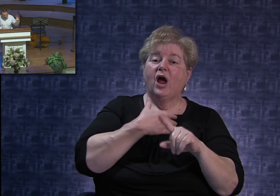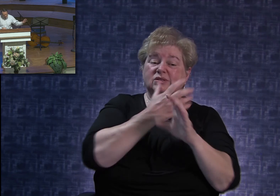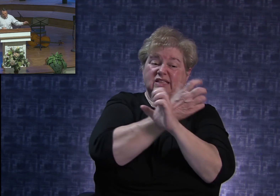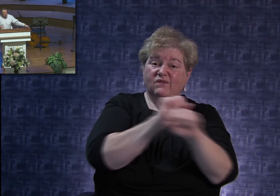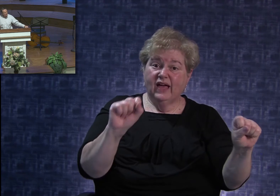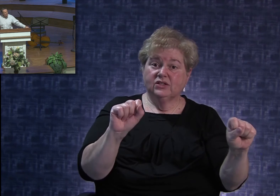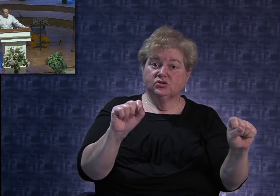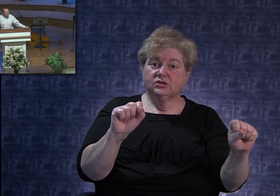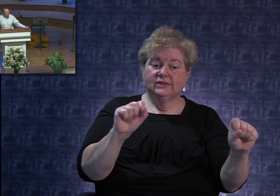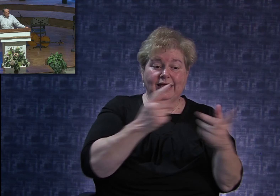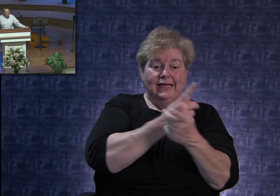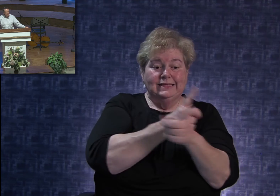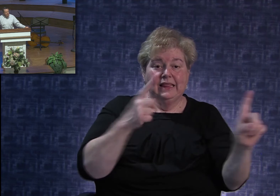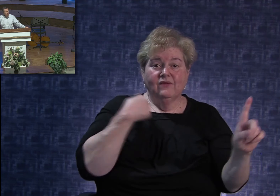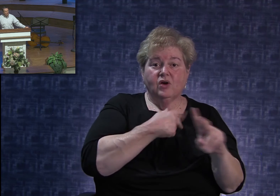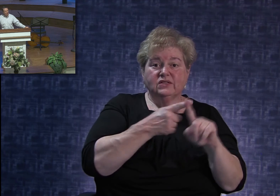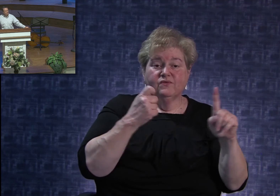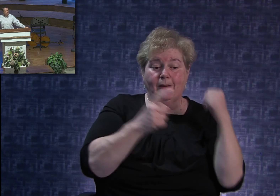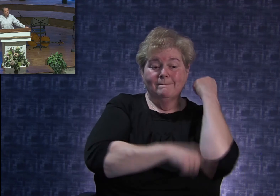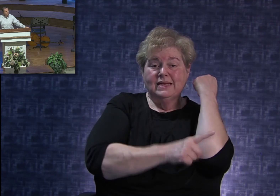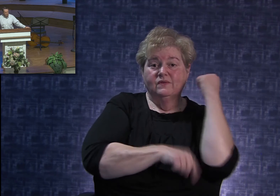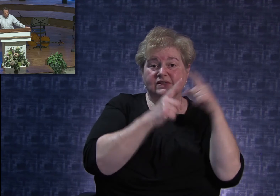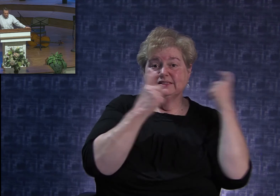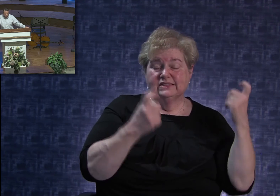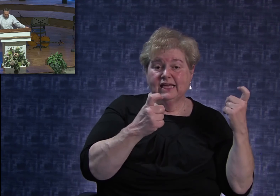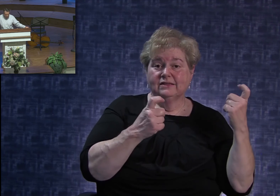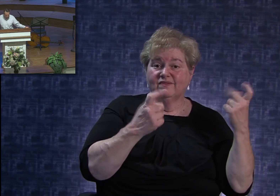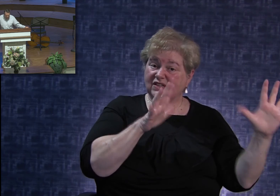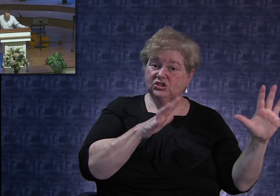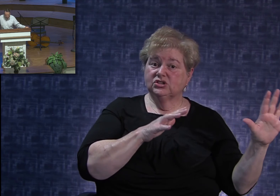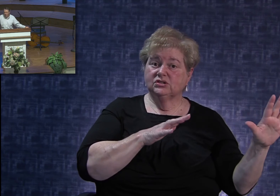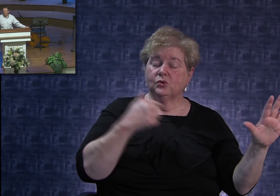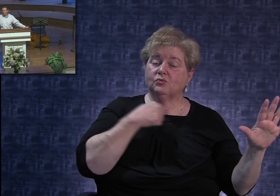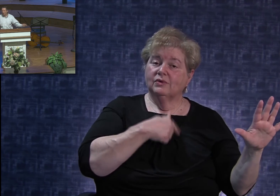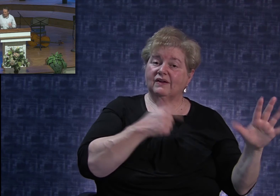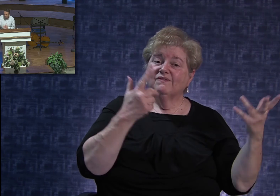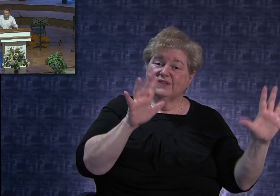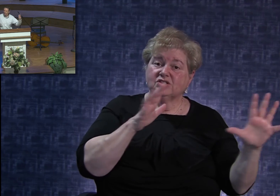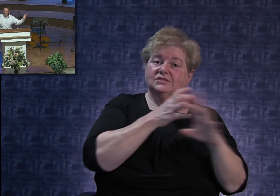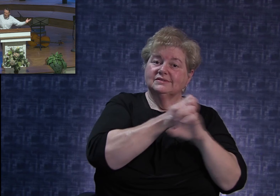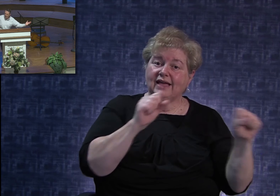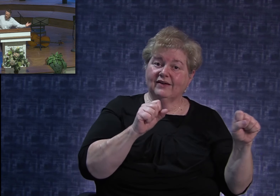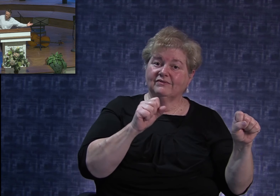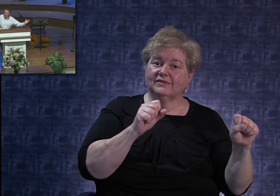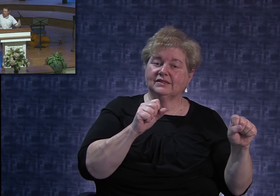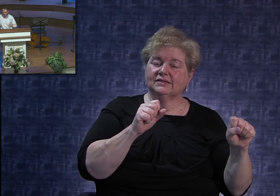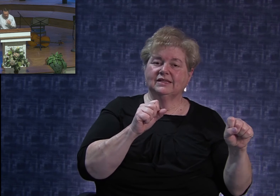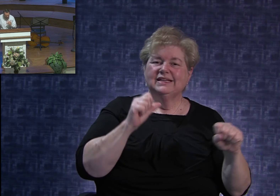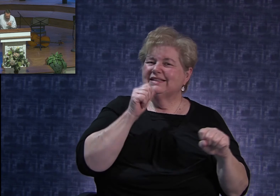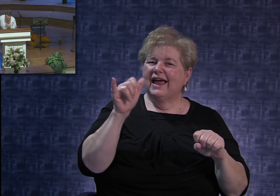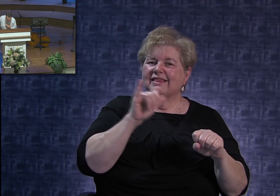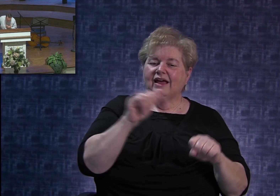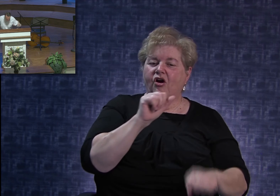and delivered us from the penalty of our sin once and for all. We've been delivered. Not like the Arminian theology I grew up under,